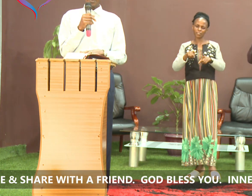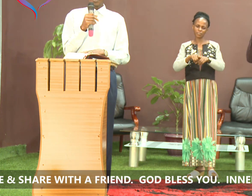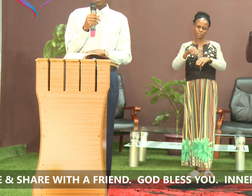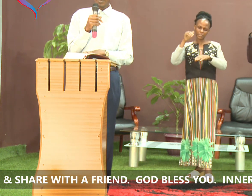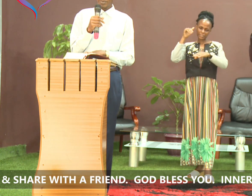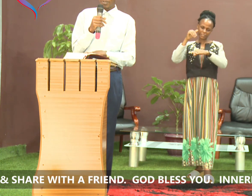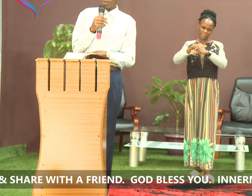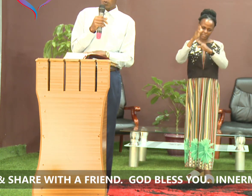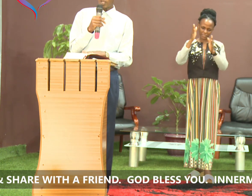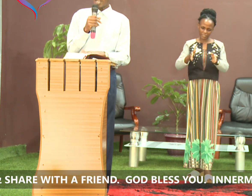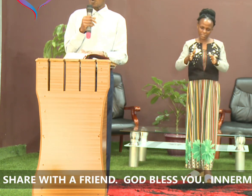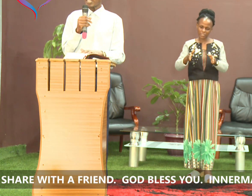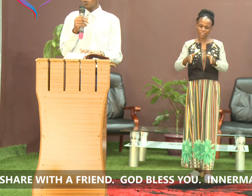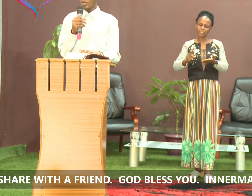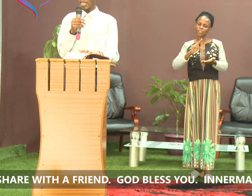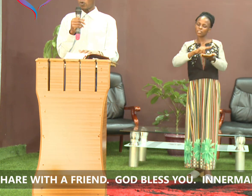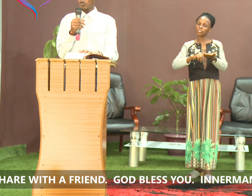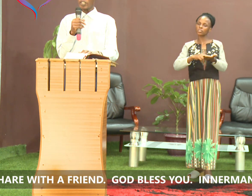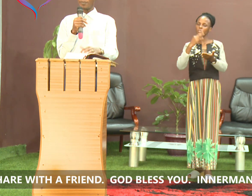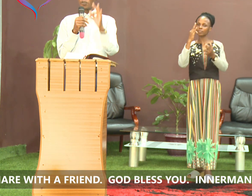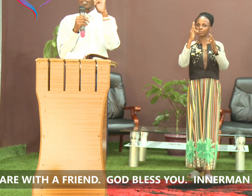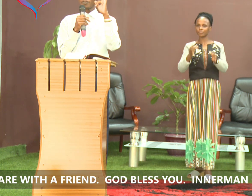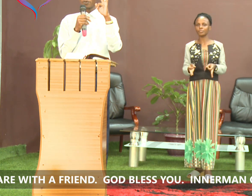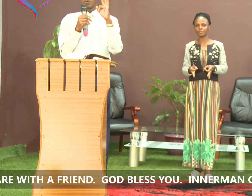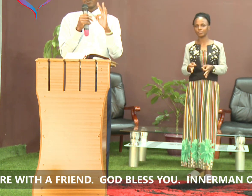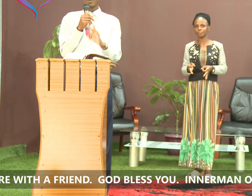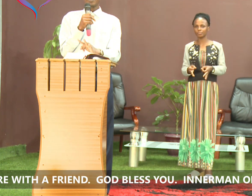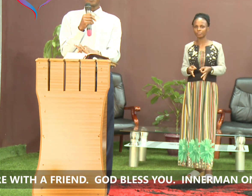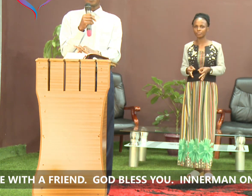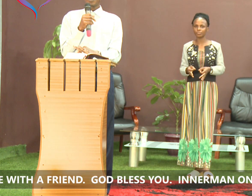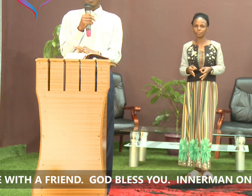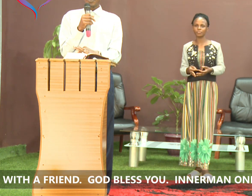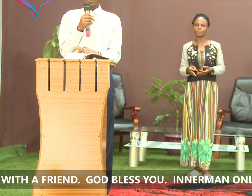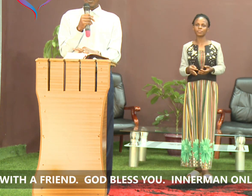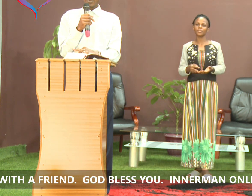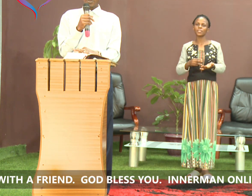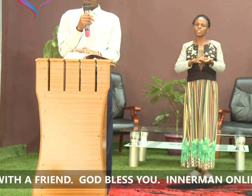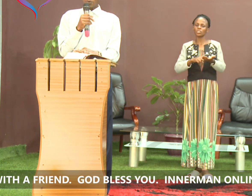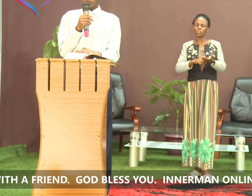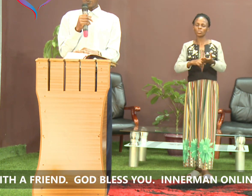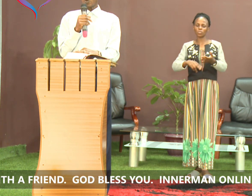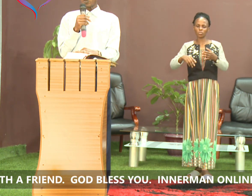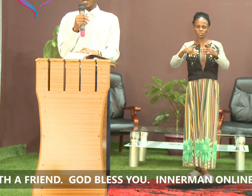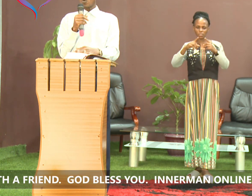sender uses 3 things. Gwenga aweereza obubaka olina okozesa ebintu bisatu. Use the verbal messages.